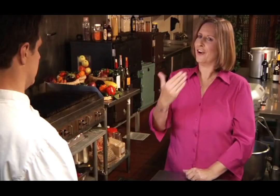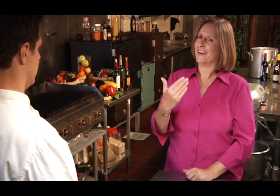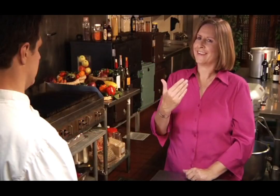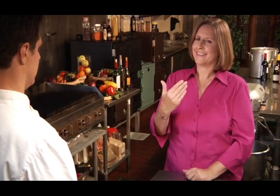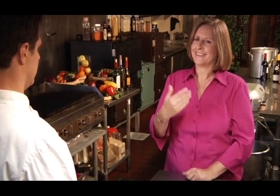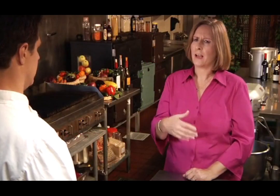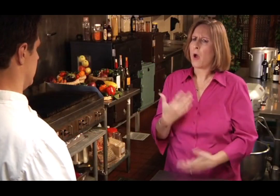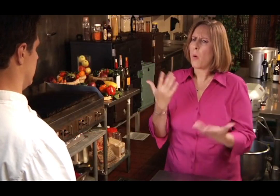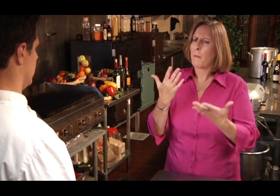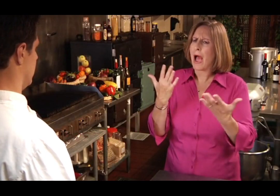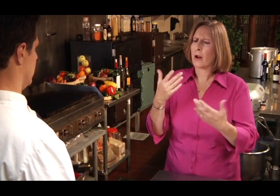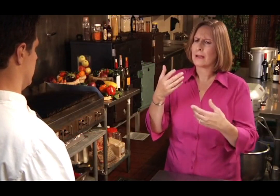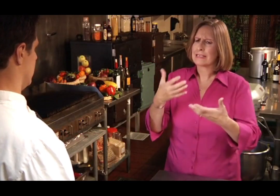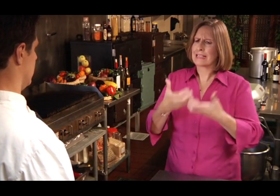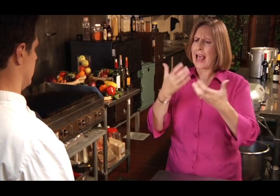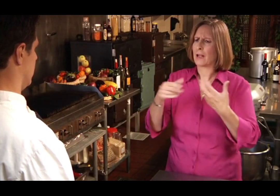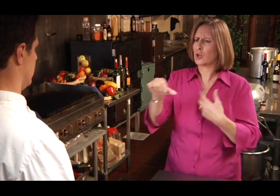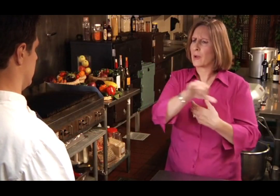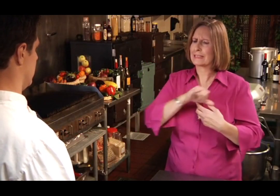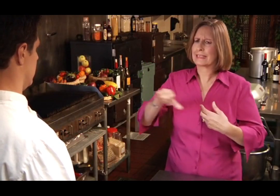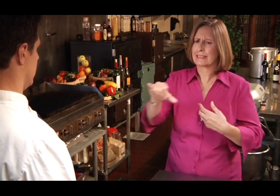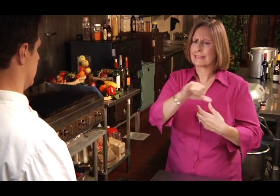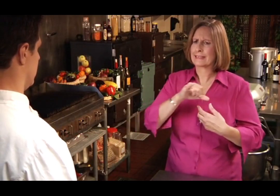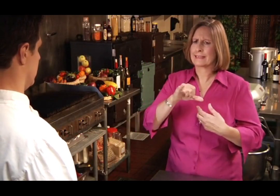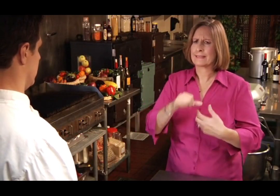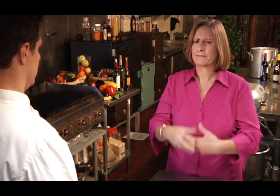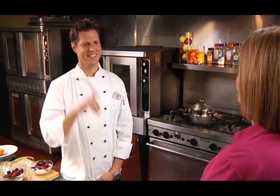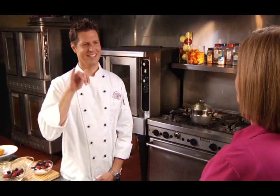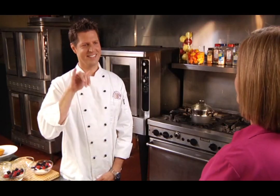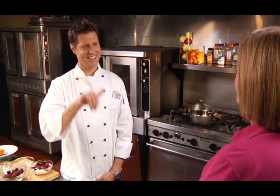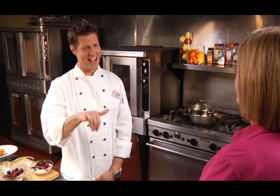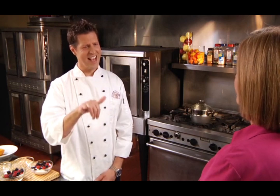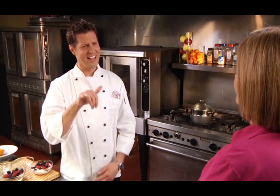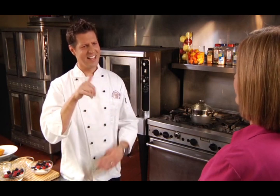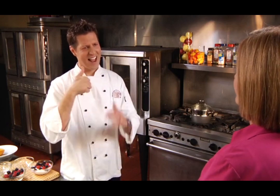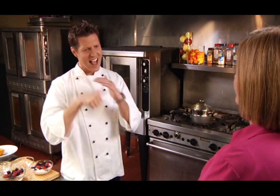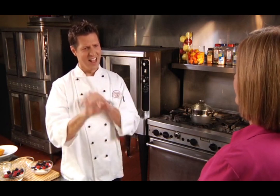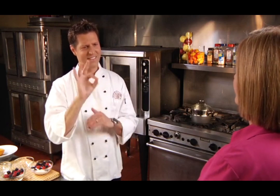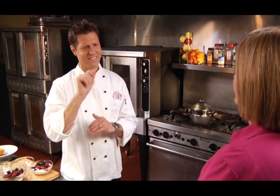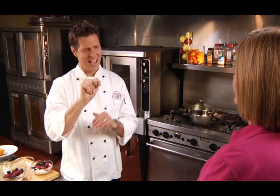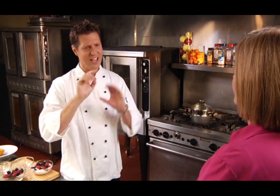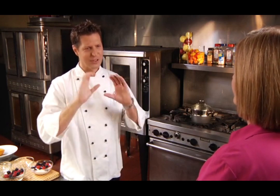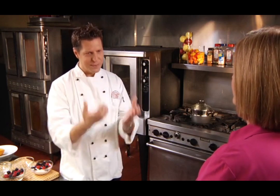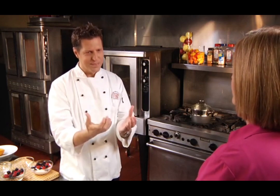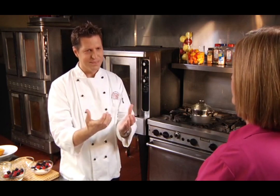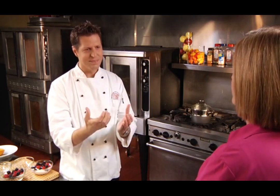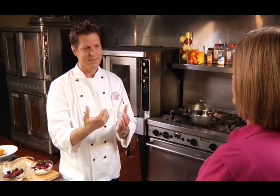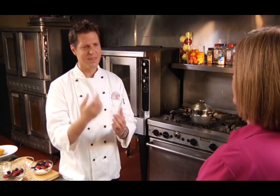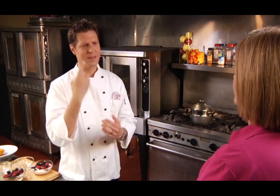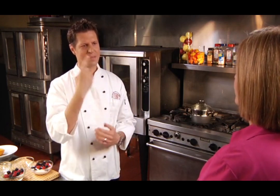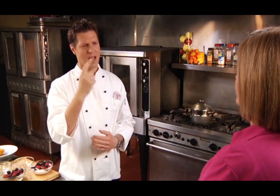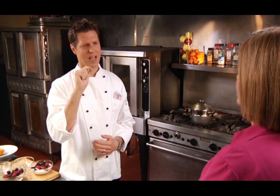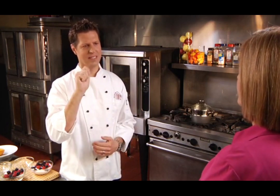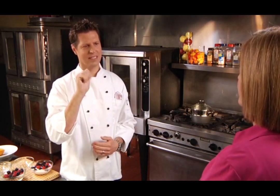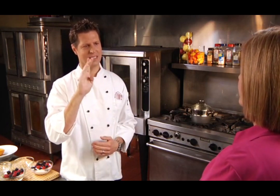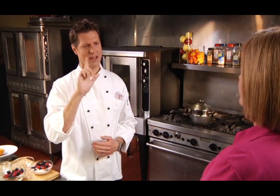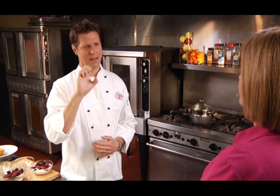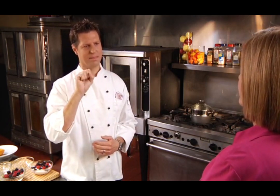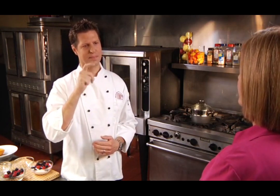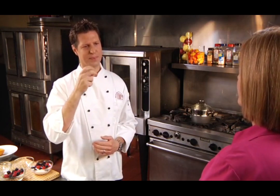That looks good. What about salad dressing? 1 tablespoon of salad dressing counts as 1 serving from the fats